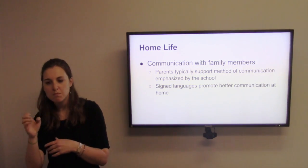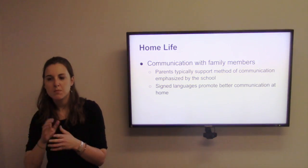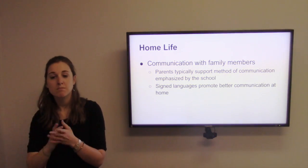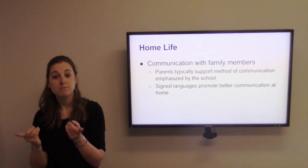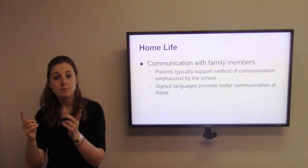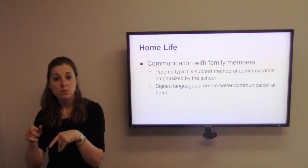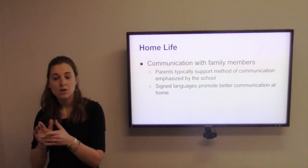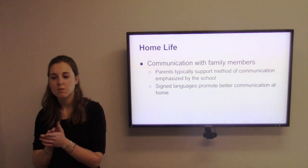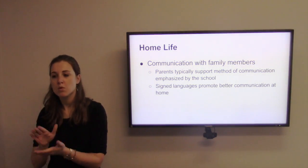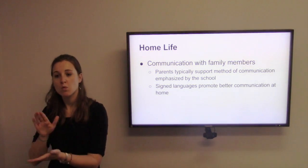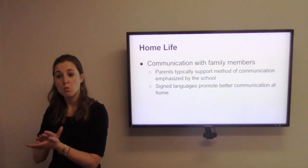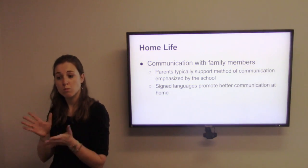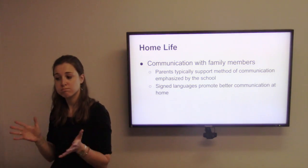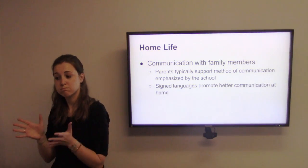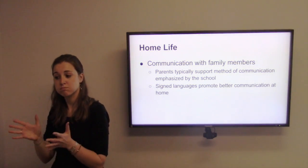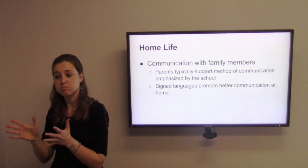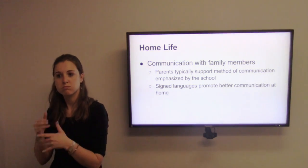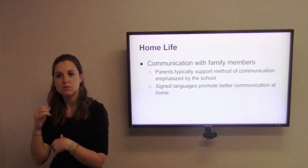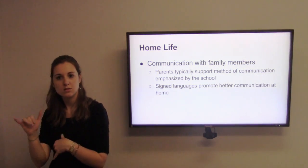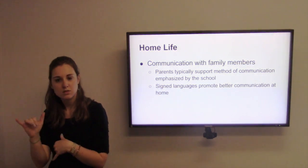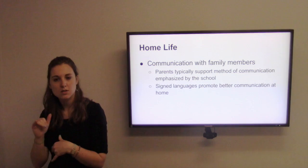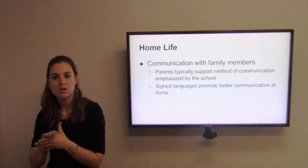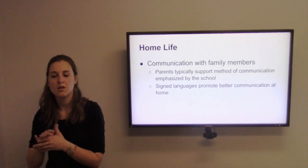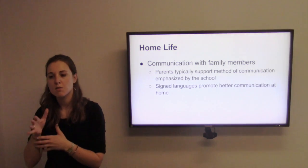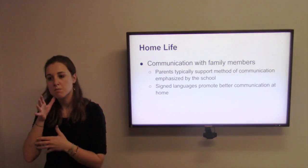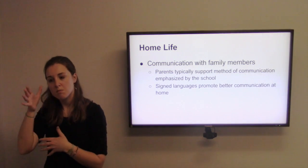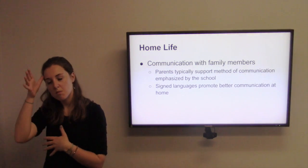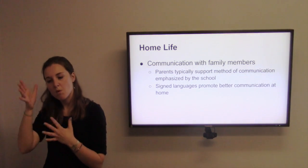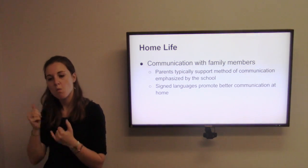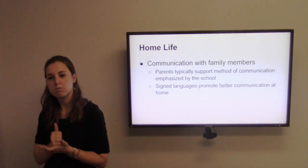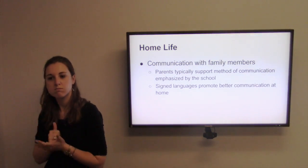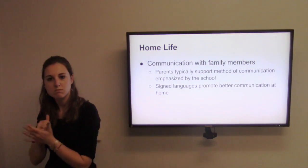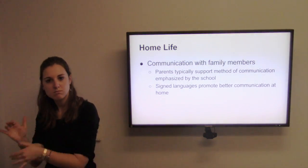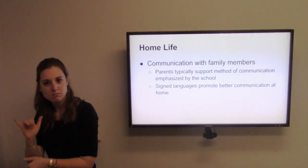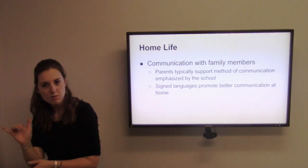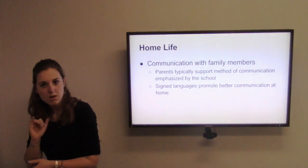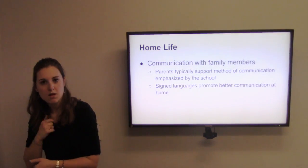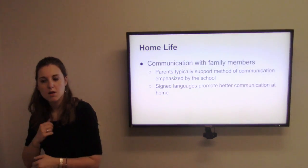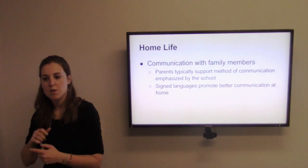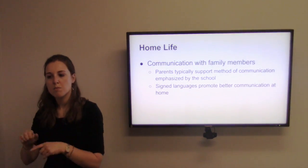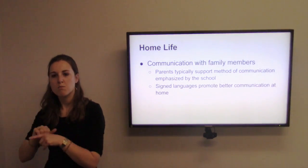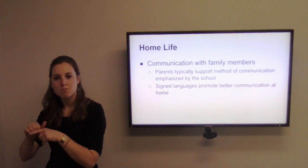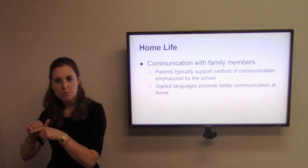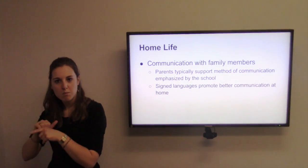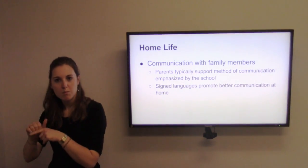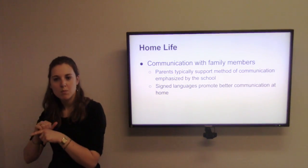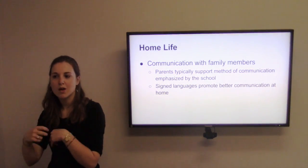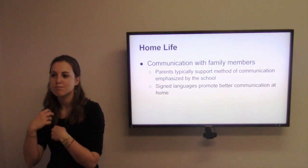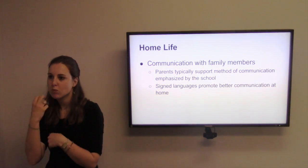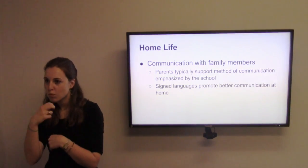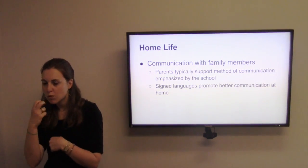or manually coded signs, schools tend to support those, and parents tend to emphasize that with their children.